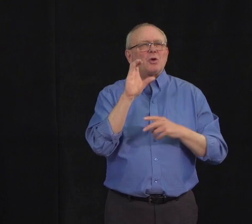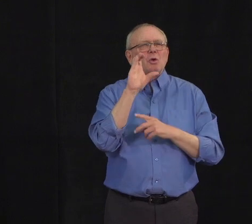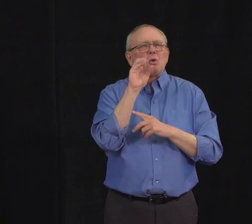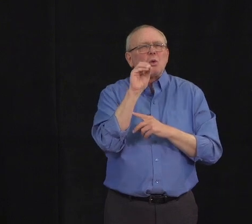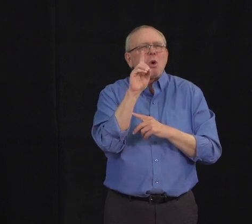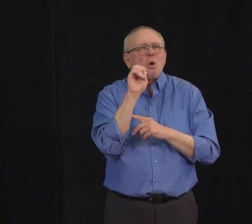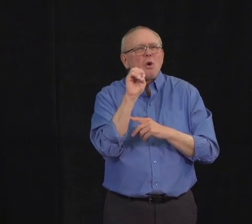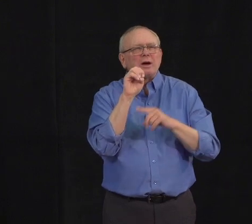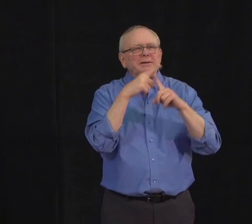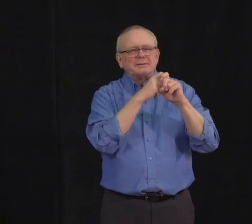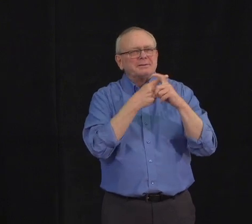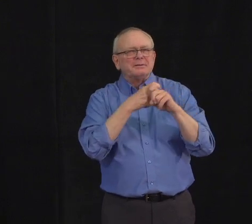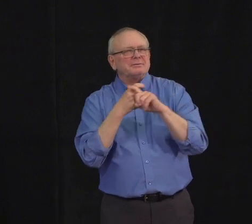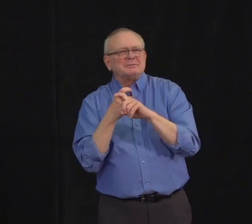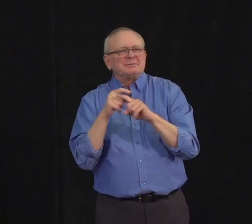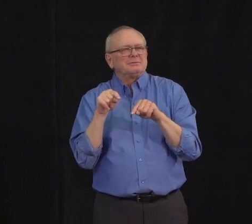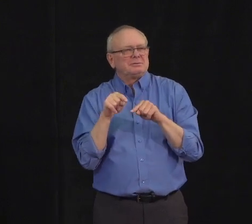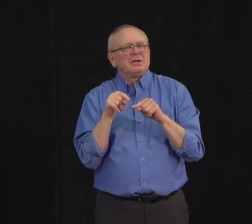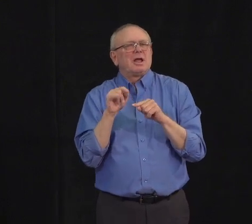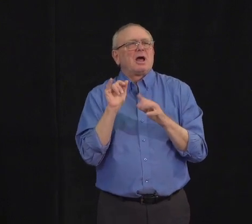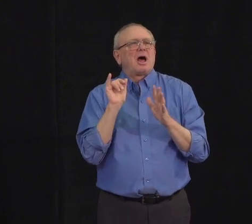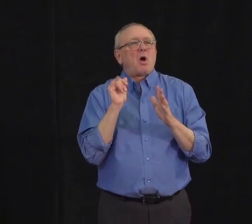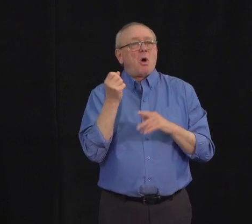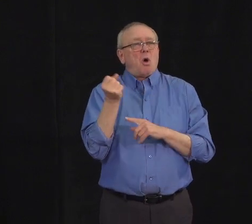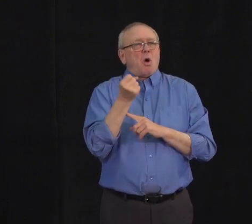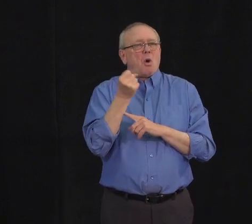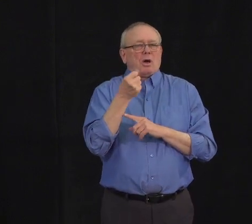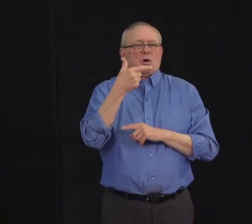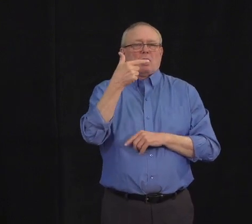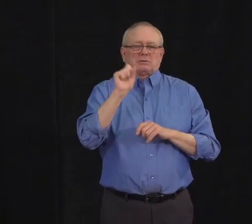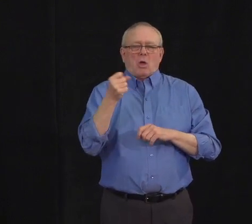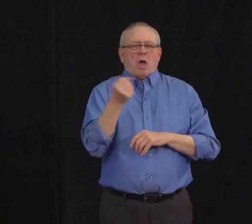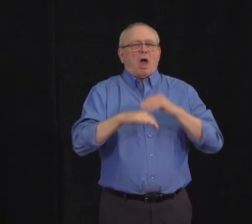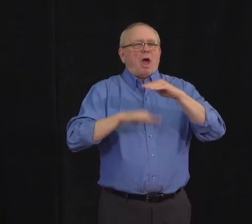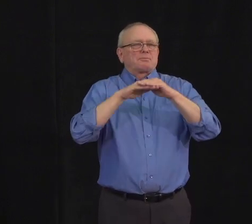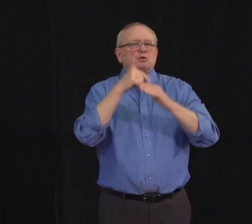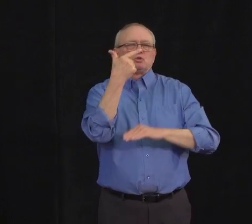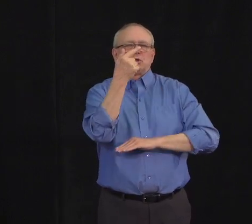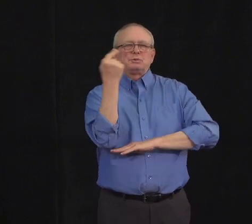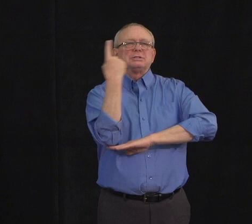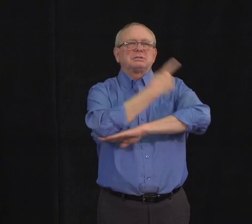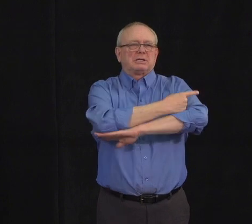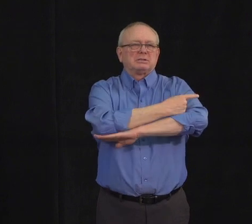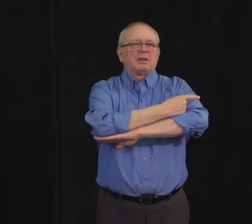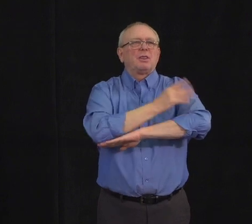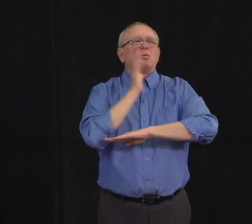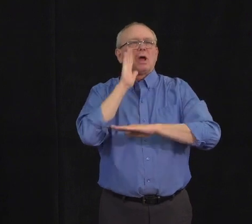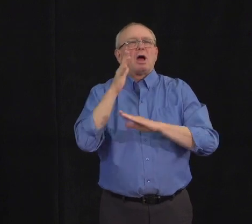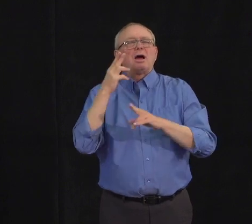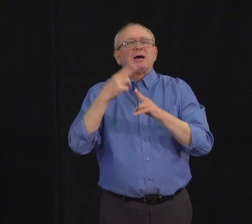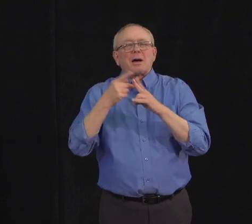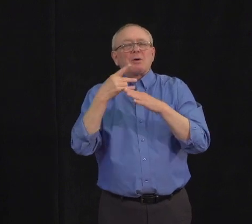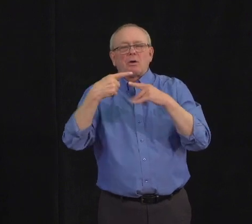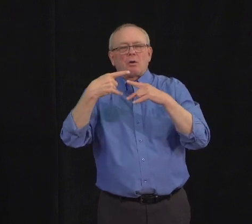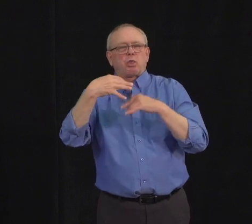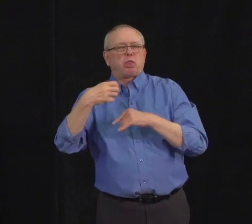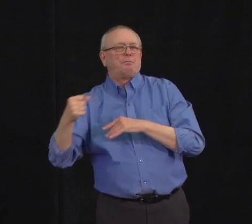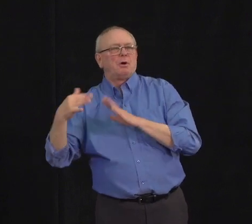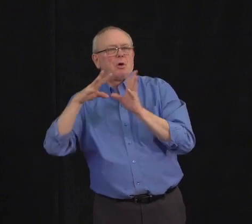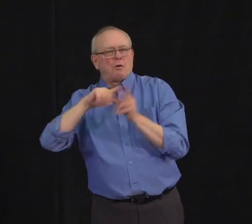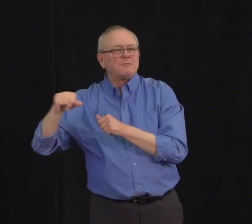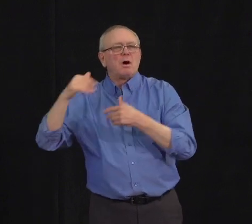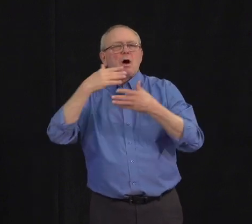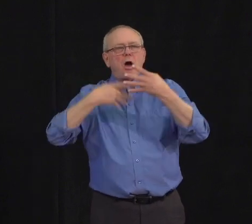day's worth of data is deleted 1 day at a time. Your information will not be used unless you agree